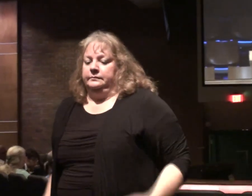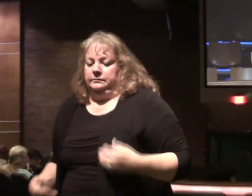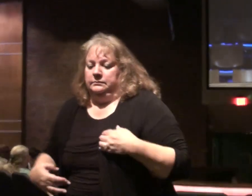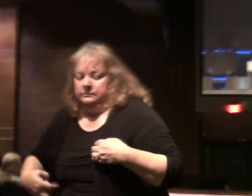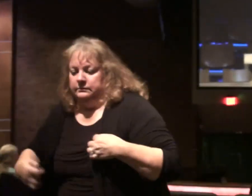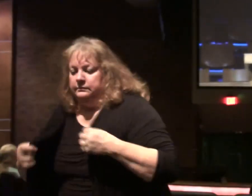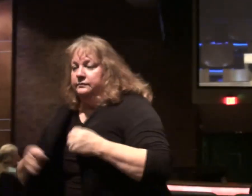Thank you.